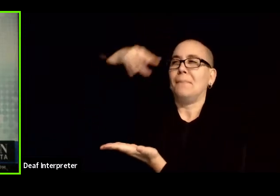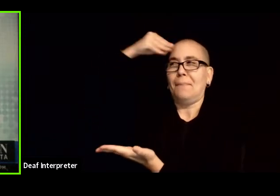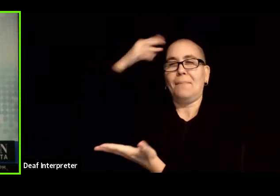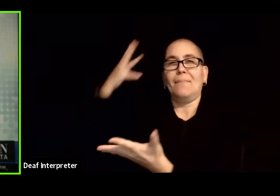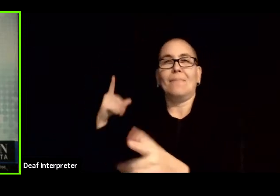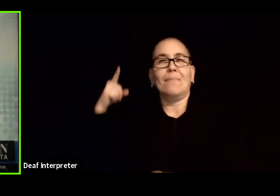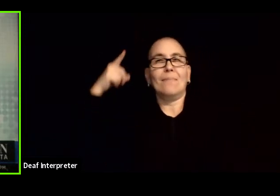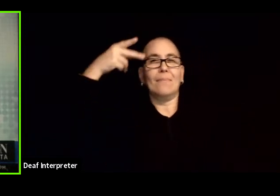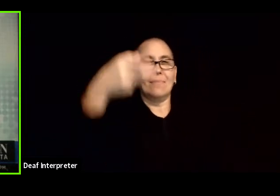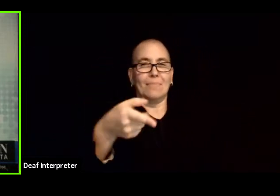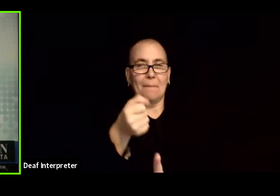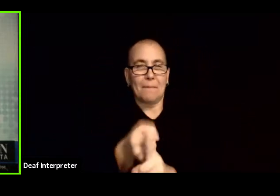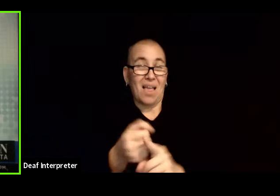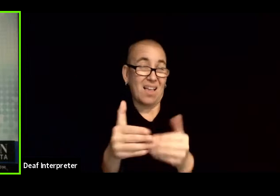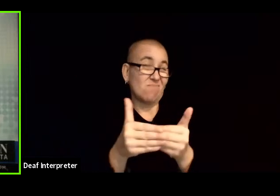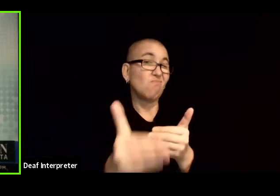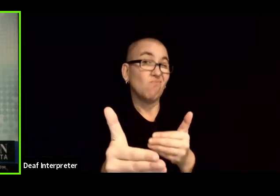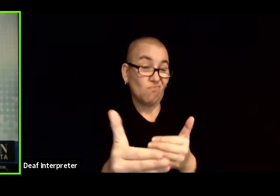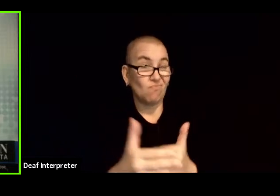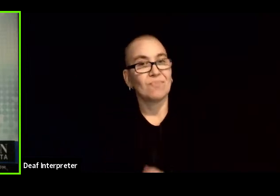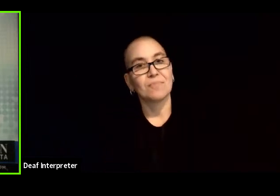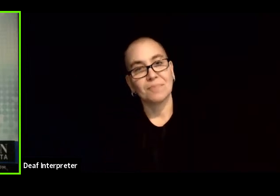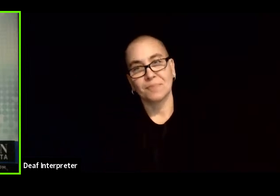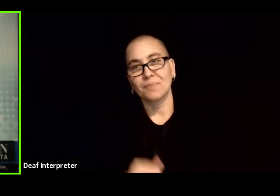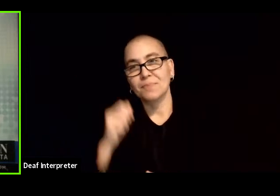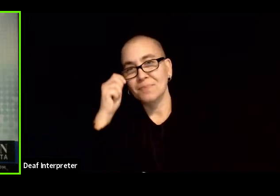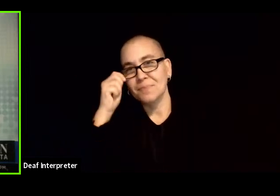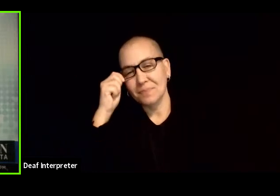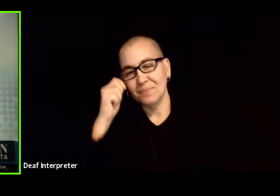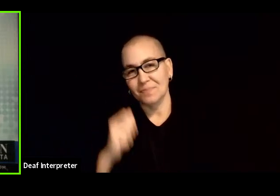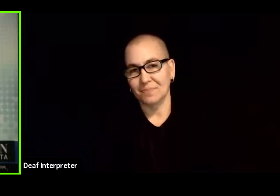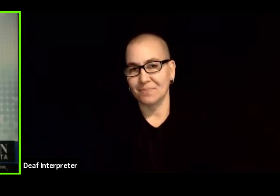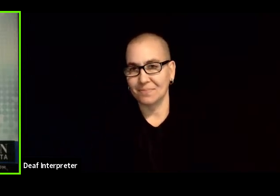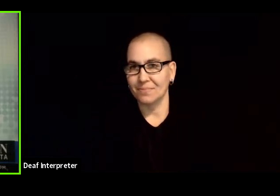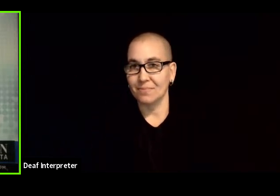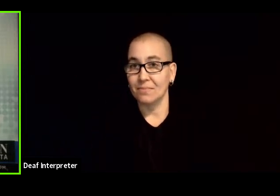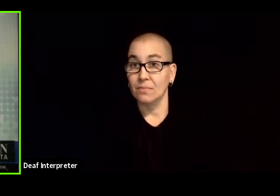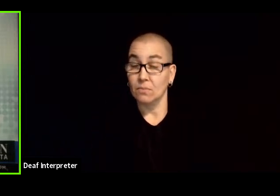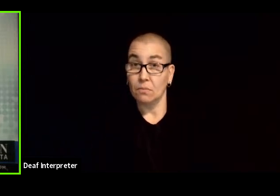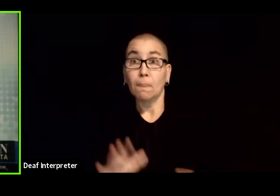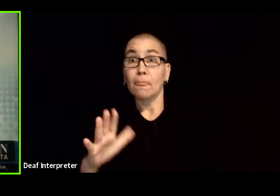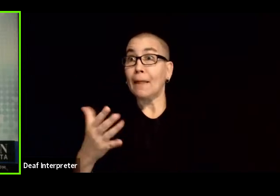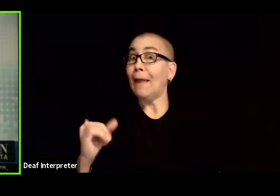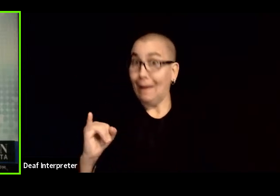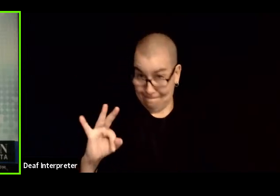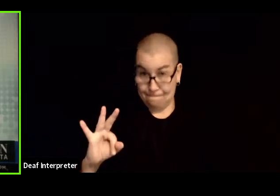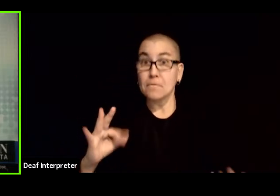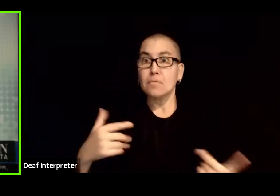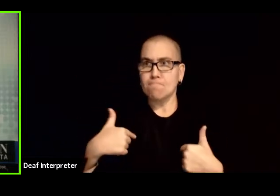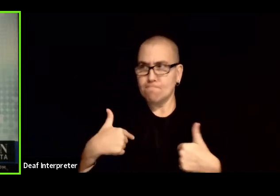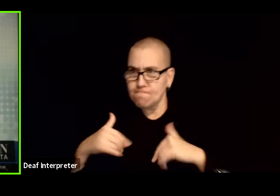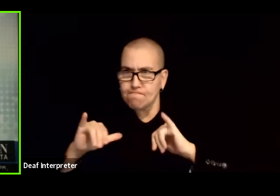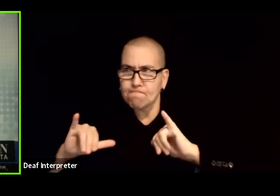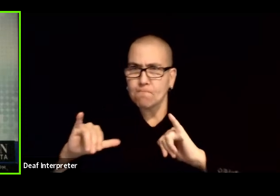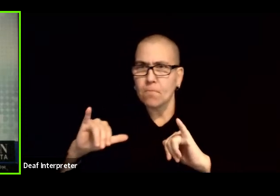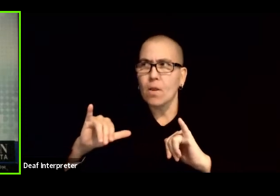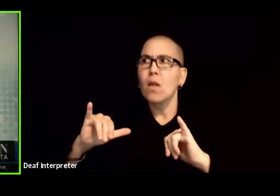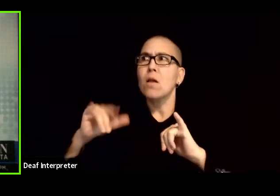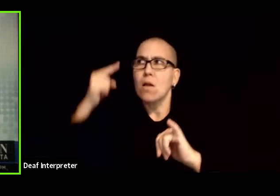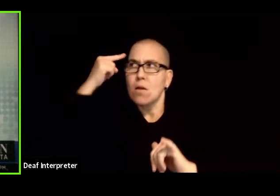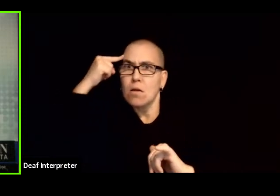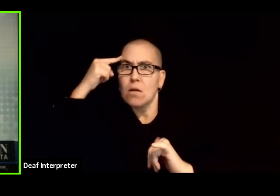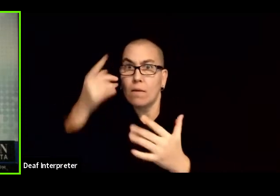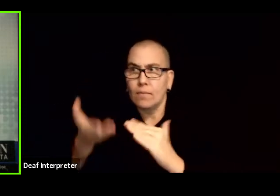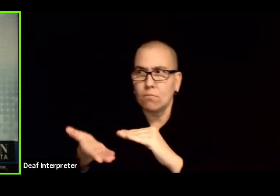forward if you were to do more of those same mitigation measures or reinstate some of the measures that you had